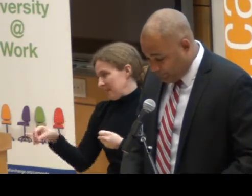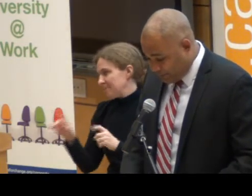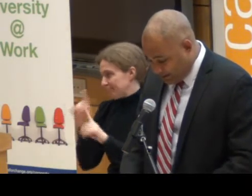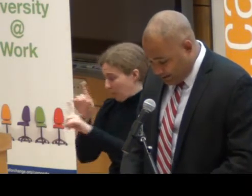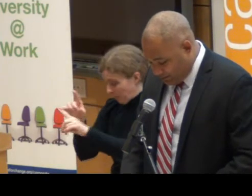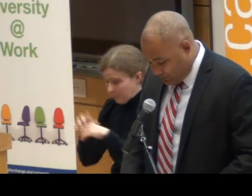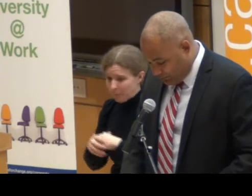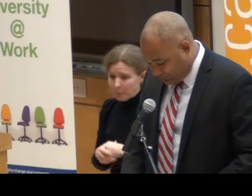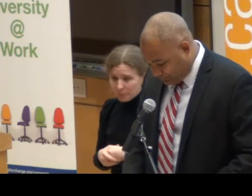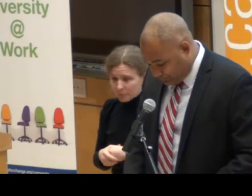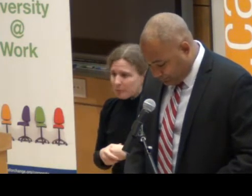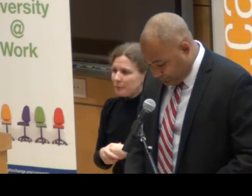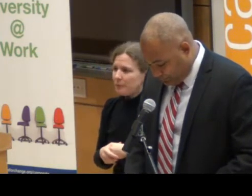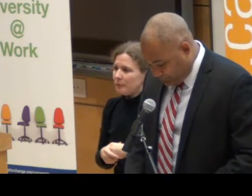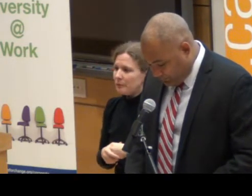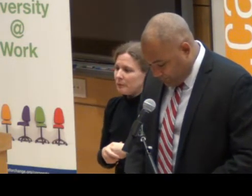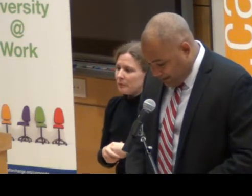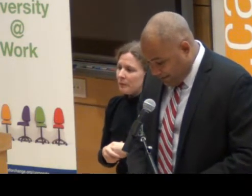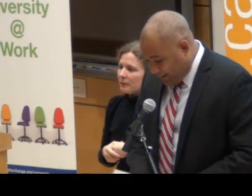here. So,